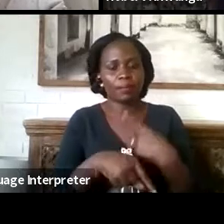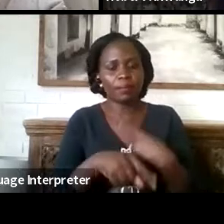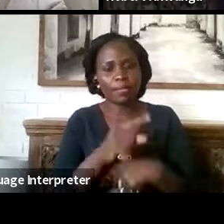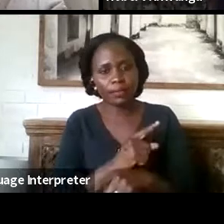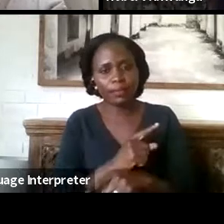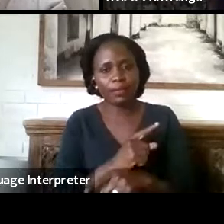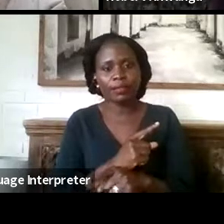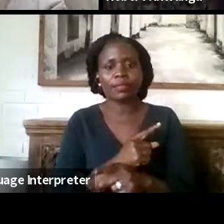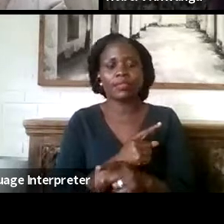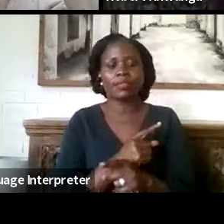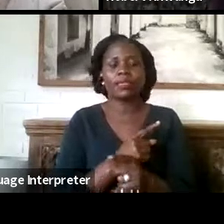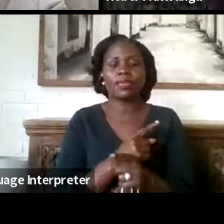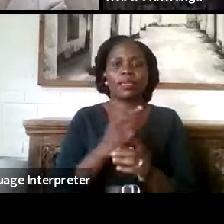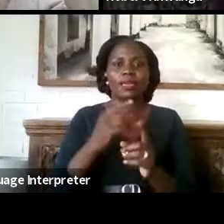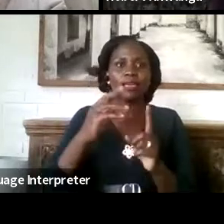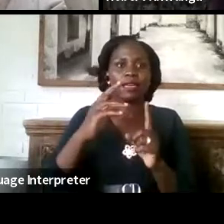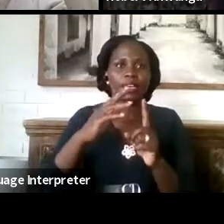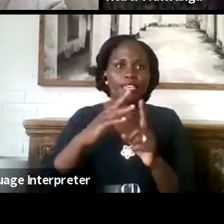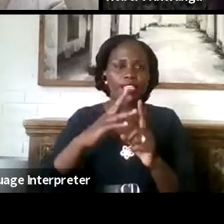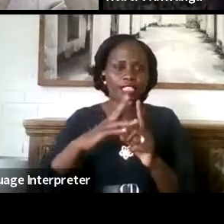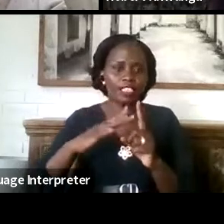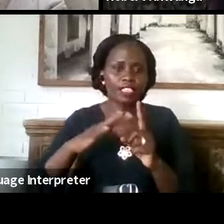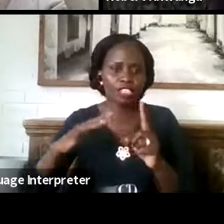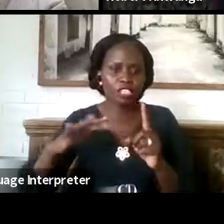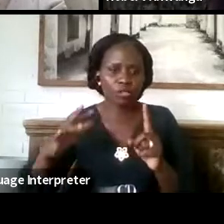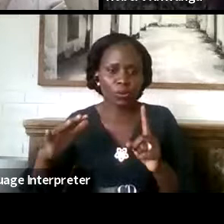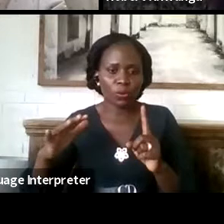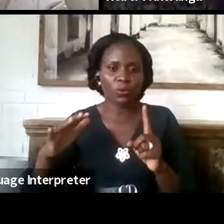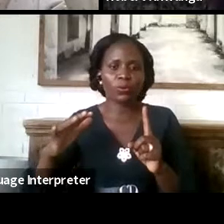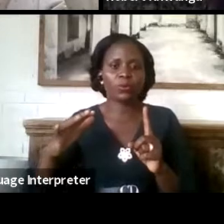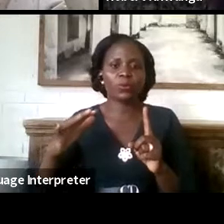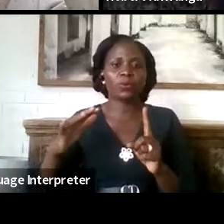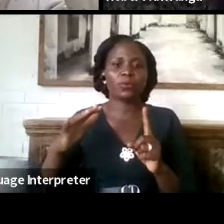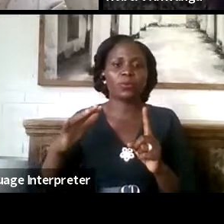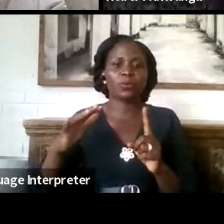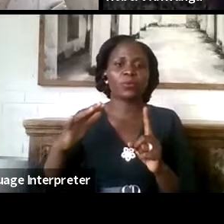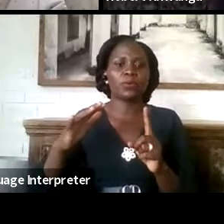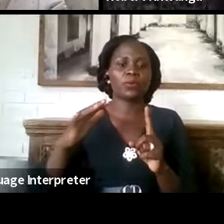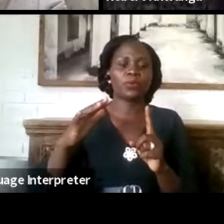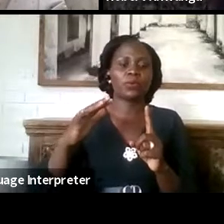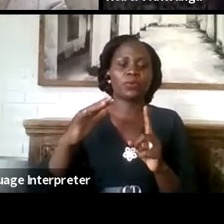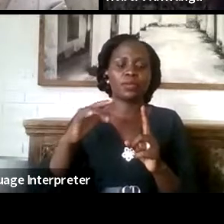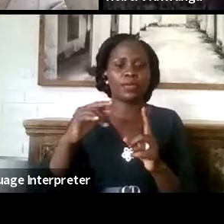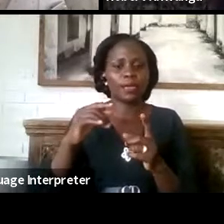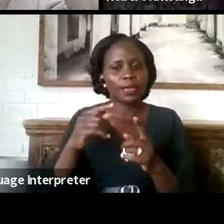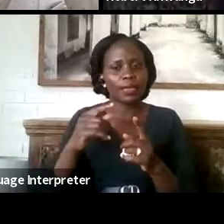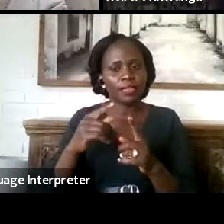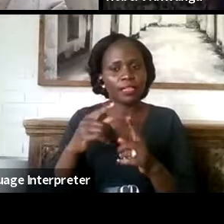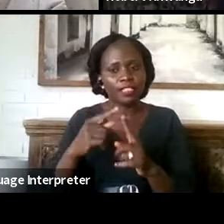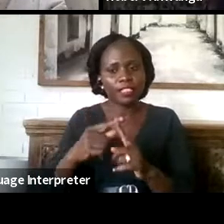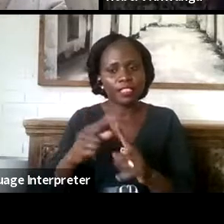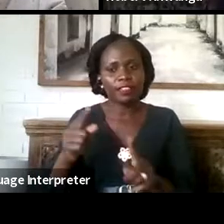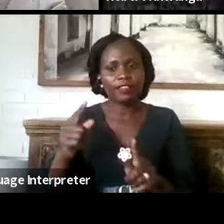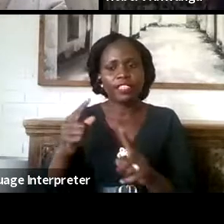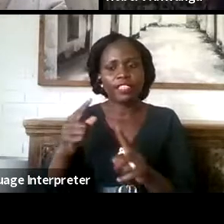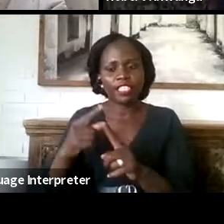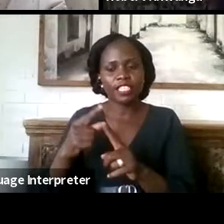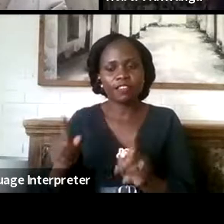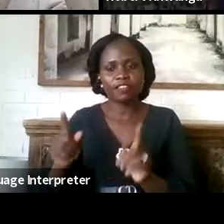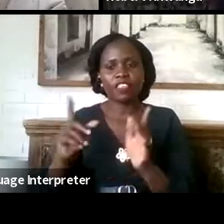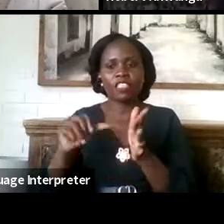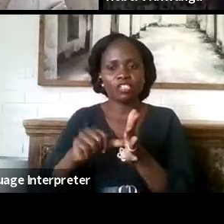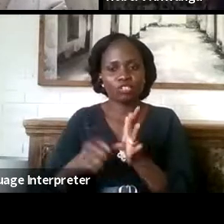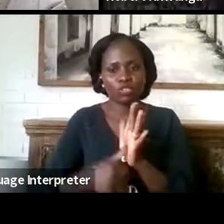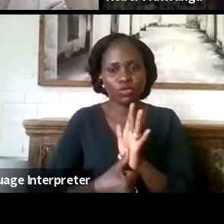digital are the main issues that we address here in our country, Cote